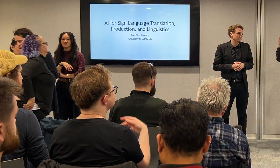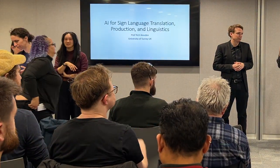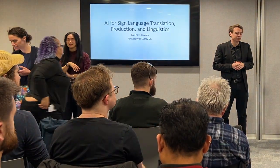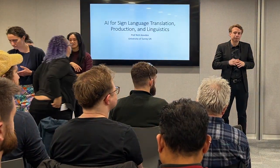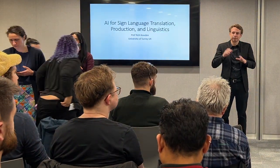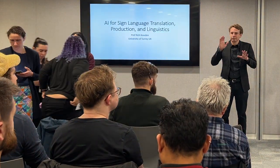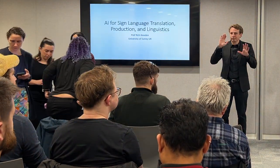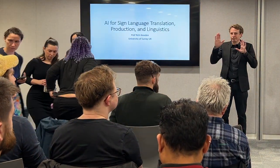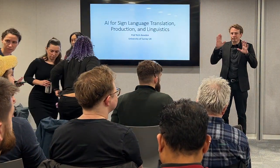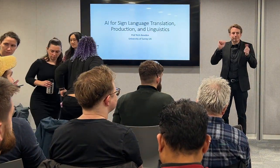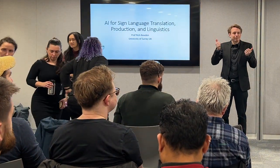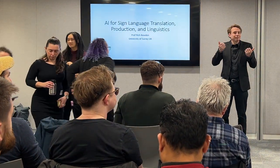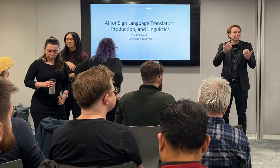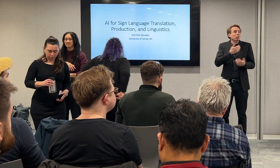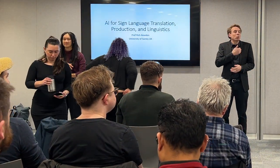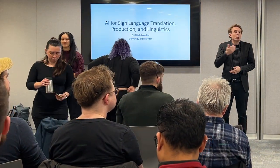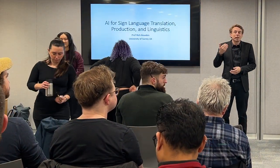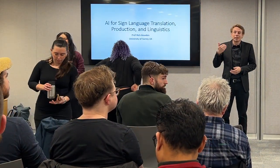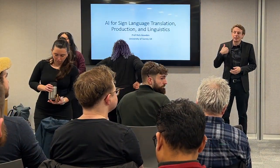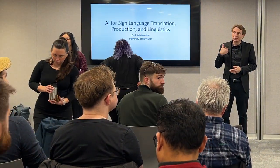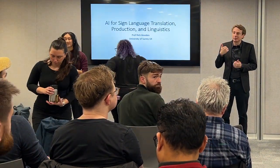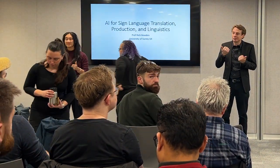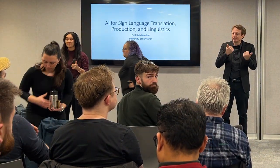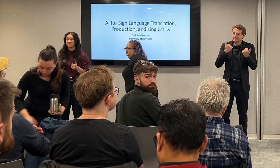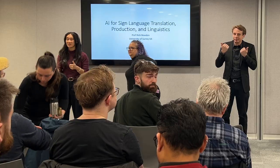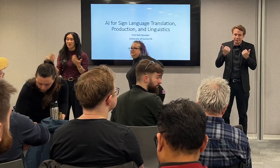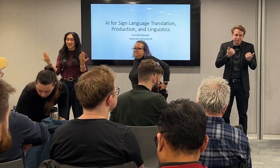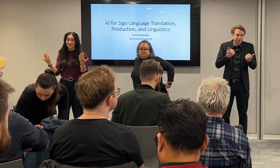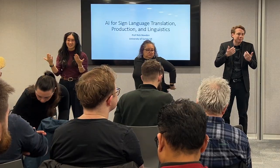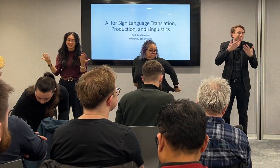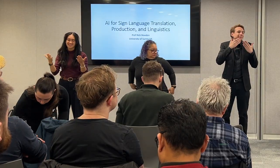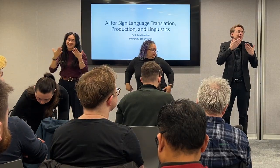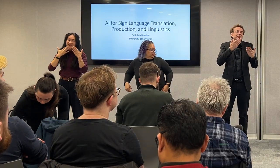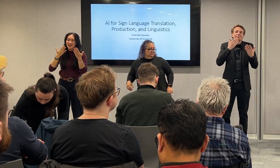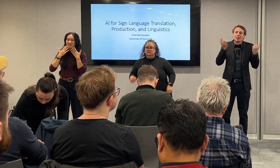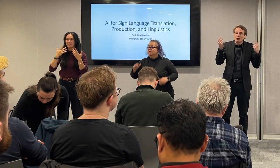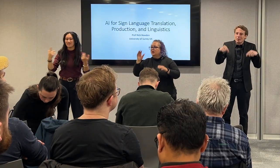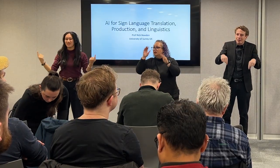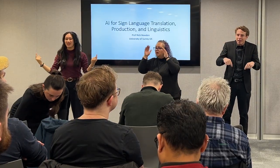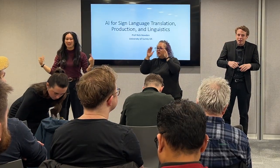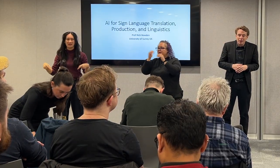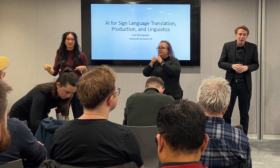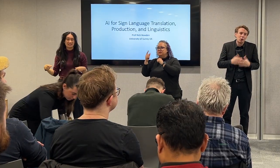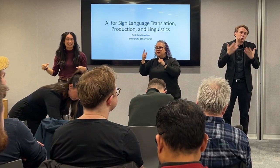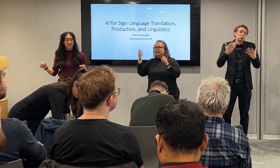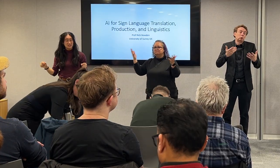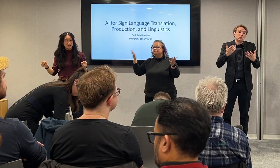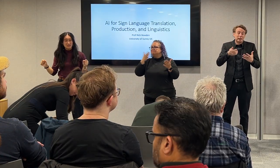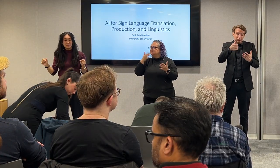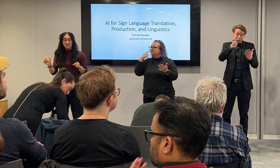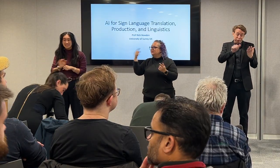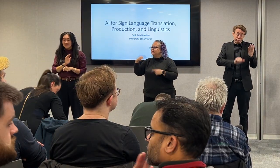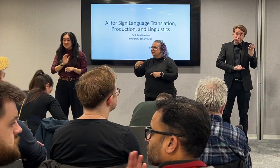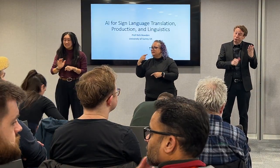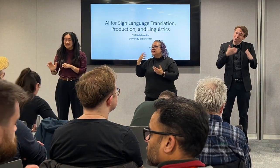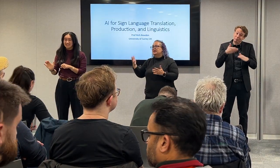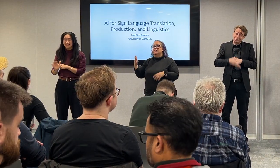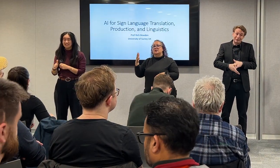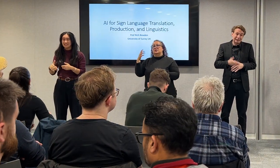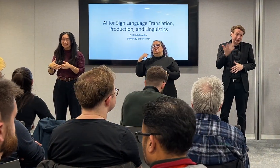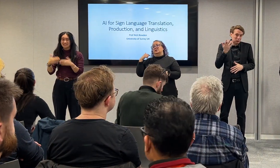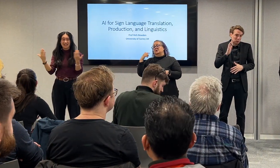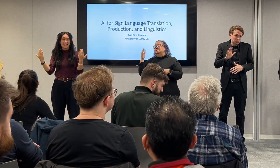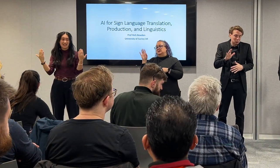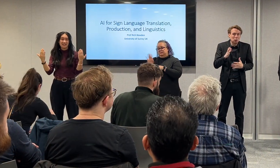Hi everybody, good morning. Thank you so much for coming. We have a very, very busy day, so we will need to get